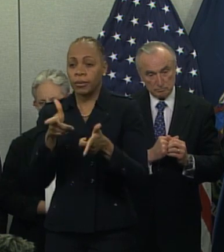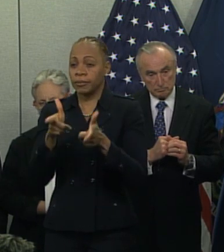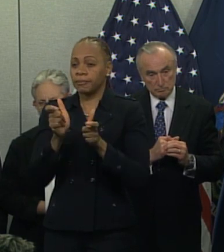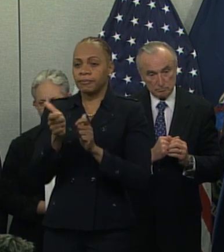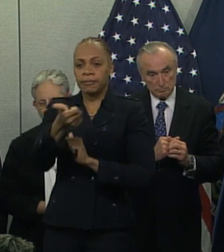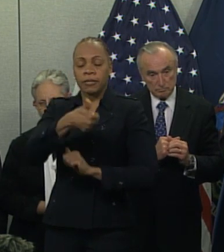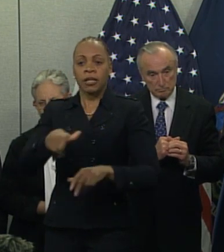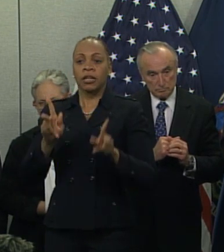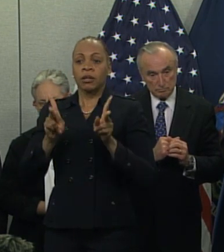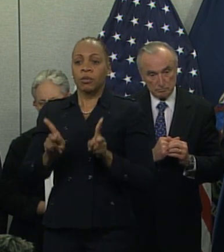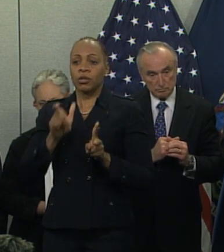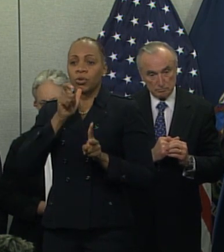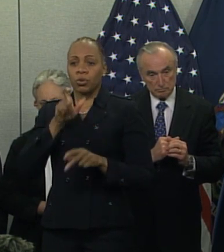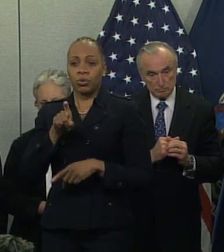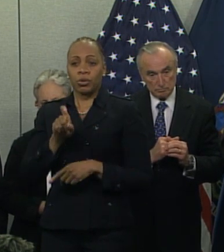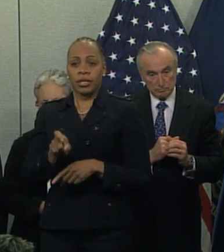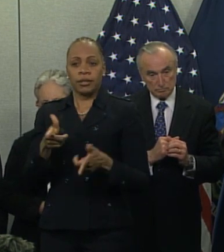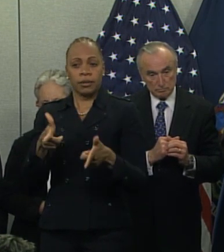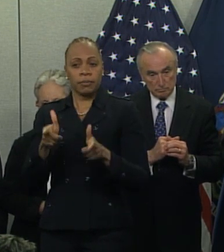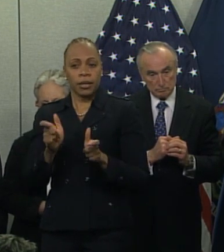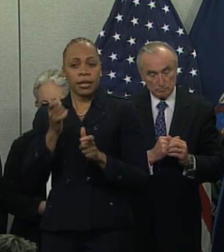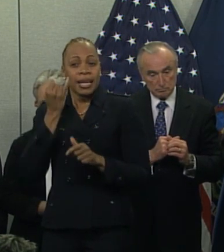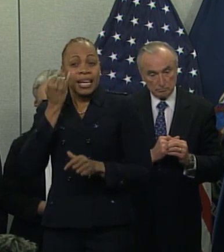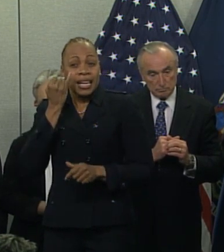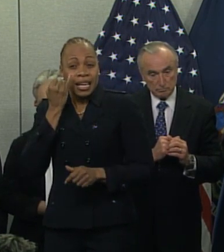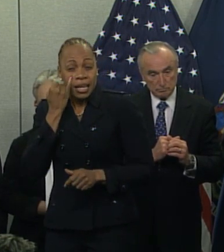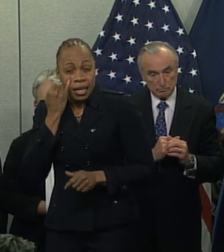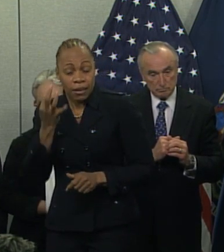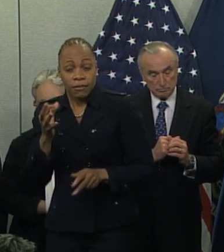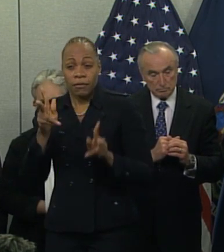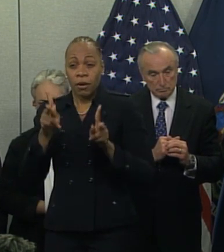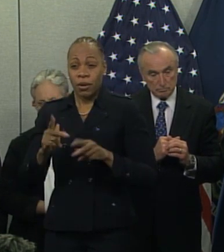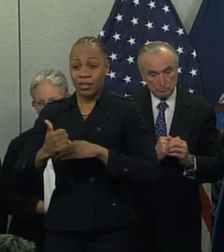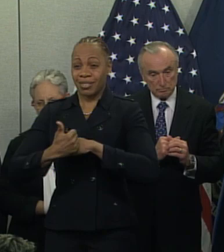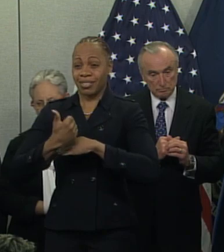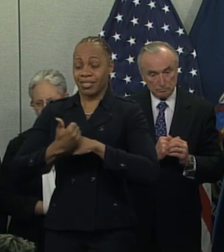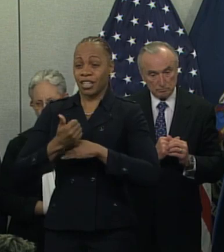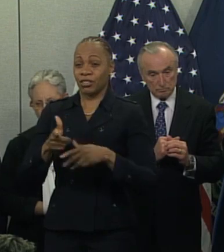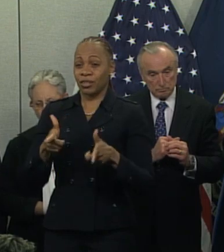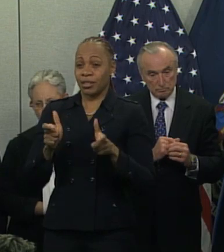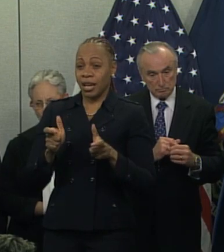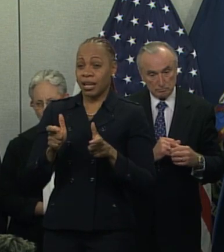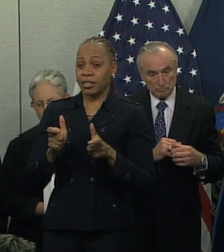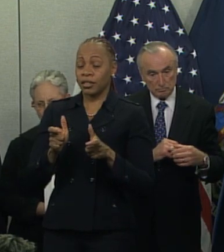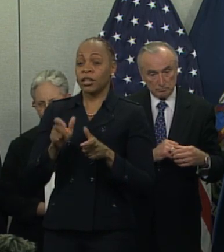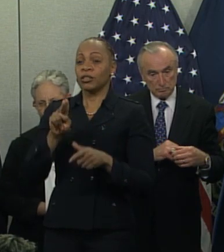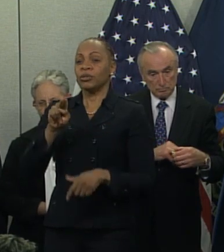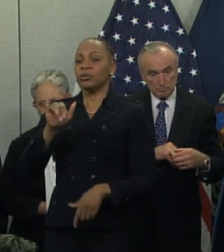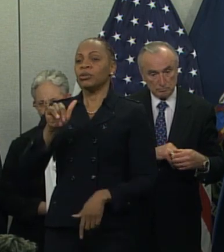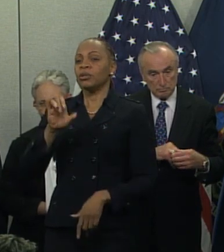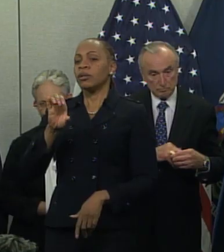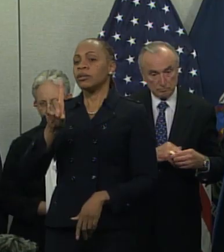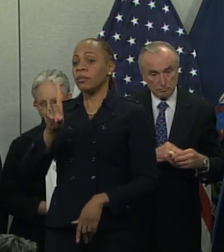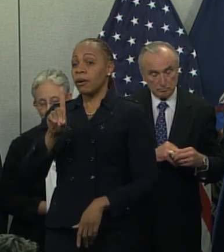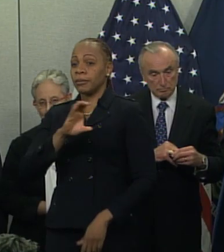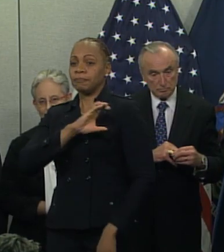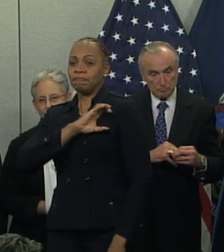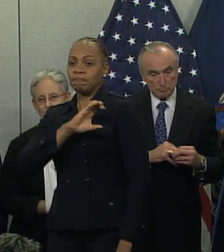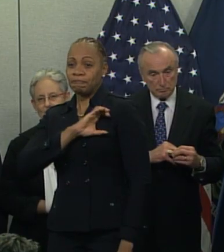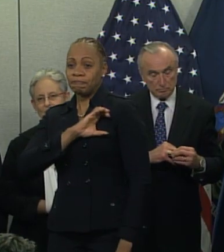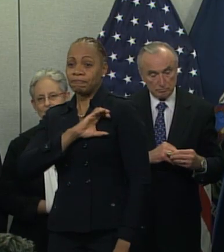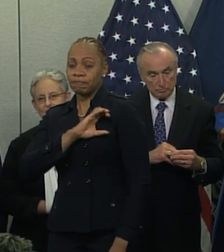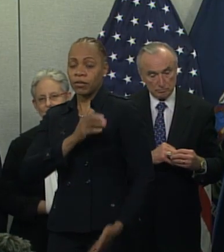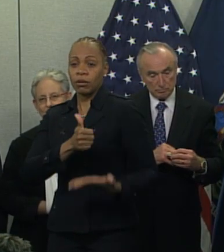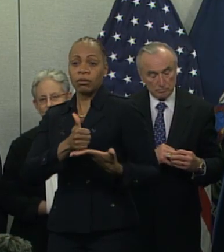in need. If anyone is in immediate danger, the Department of Homeless Services and NYPD will intervene if needed to get